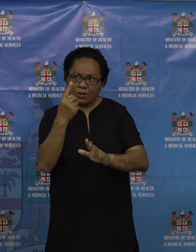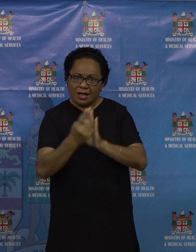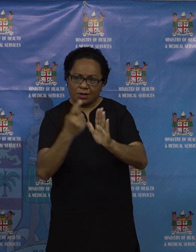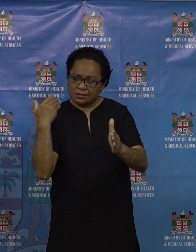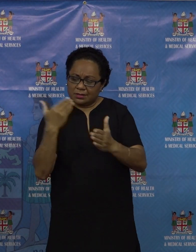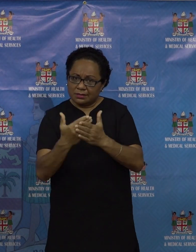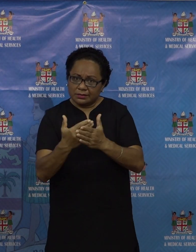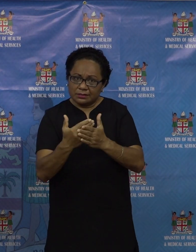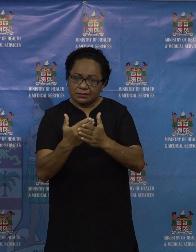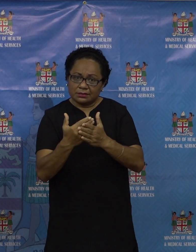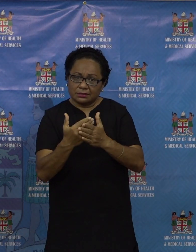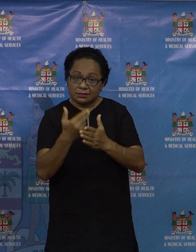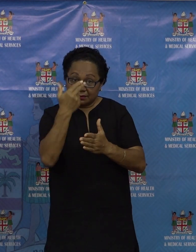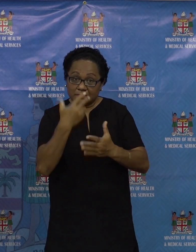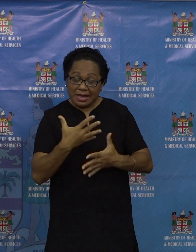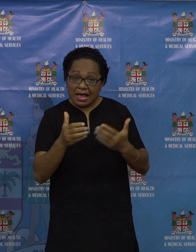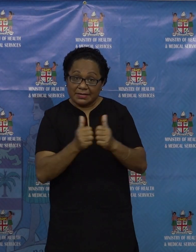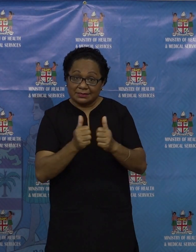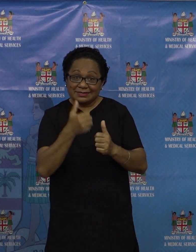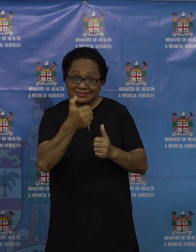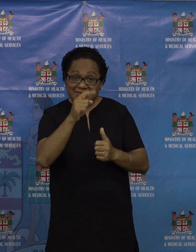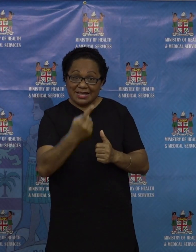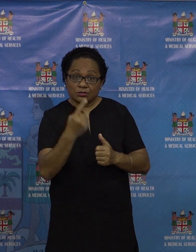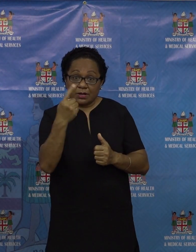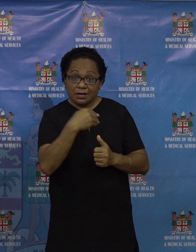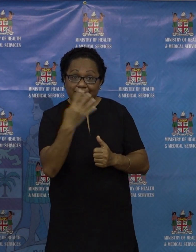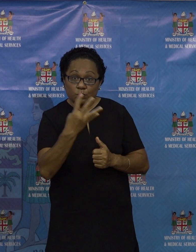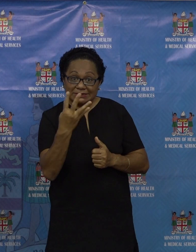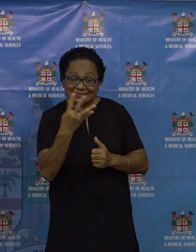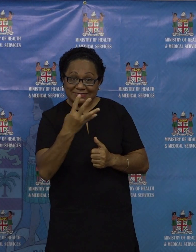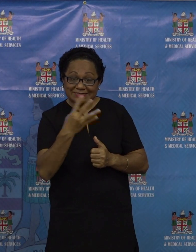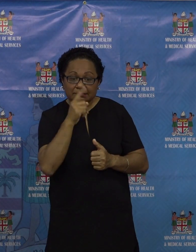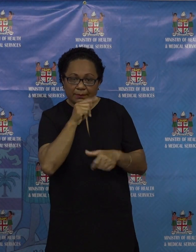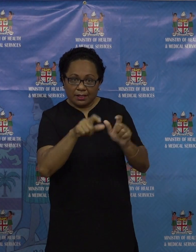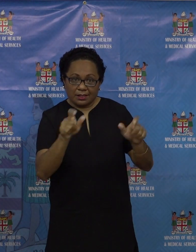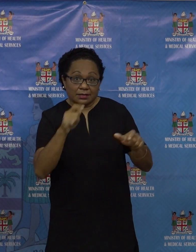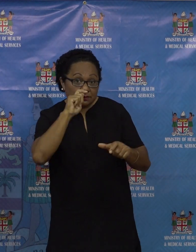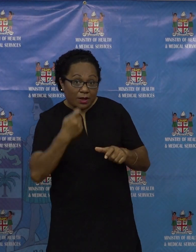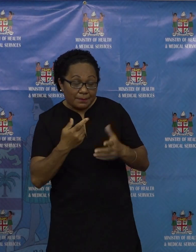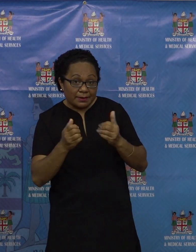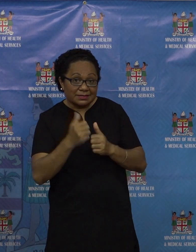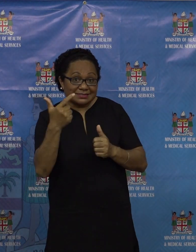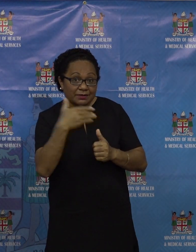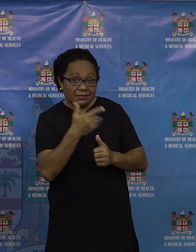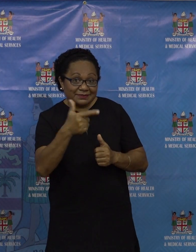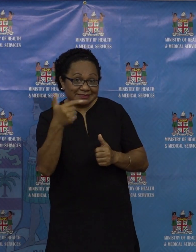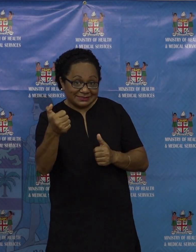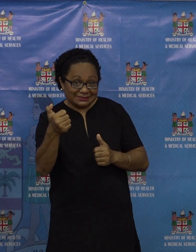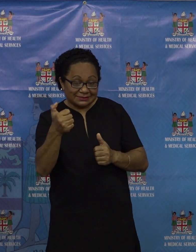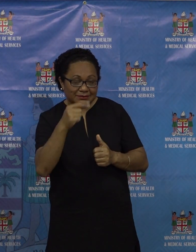hours, we saw 6,114 individuals and swabbed 776 of